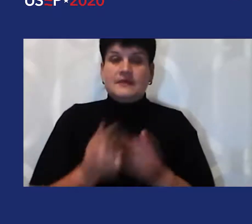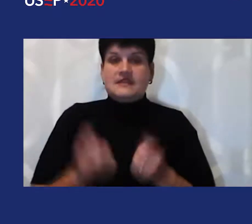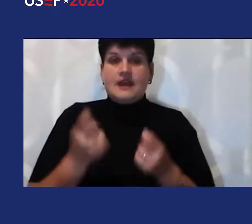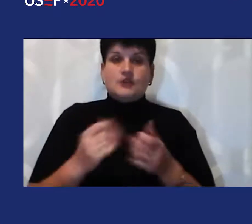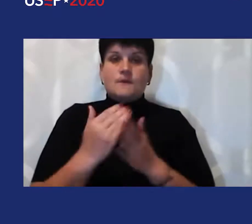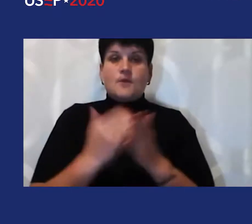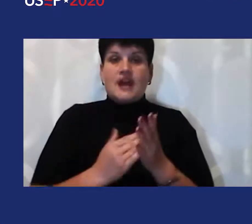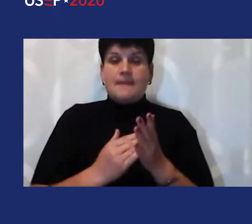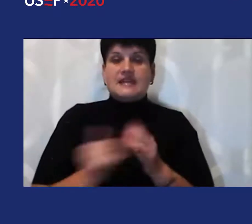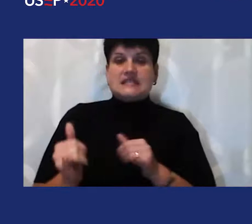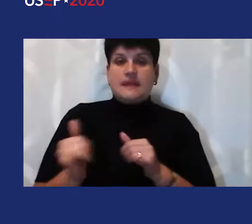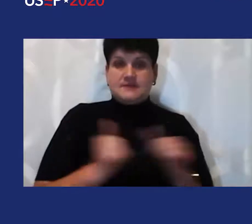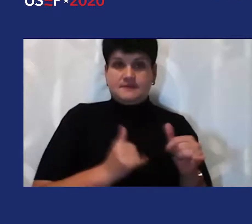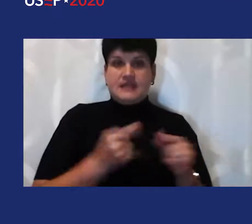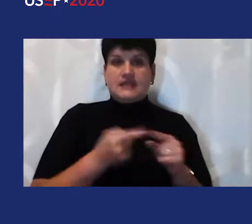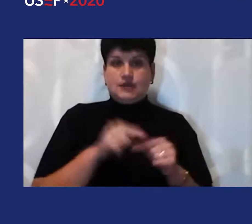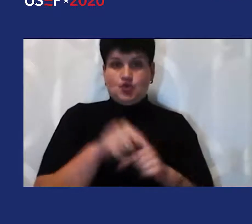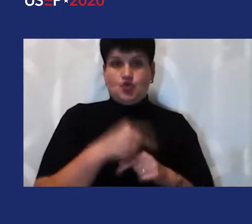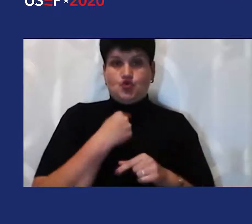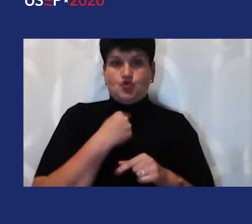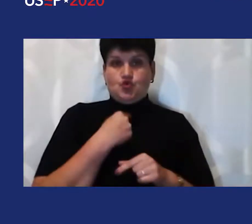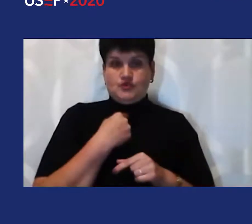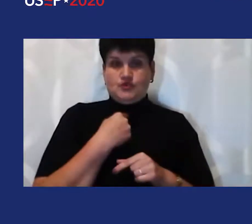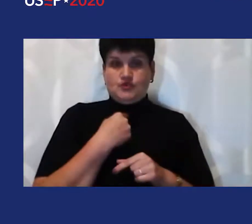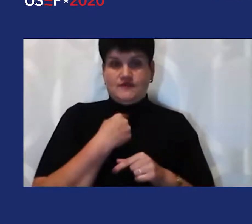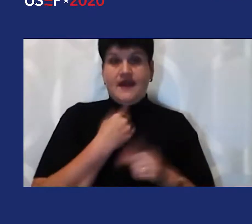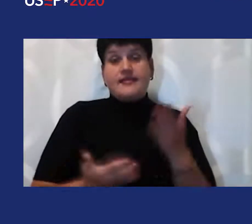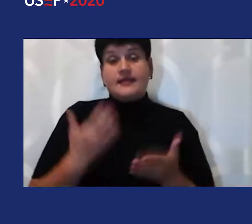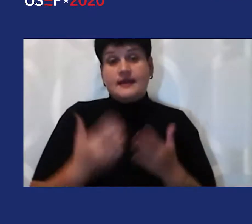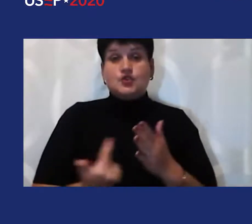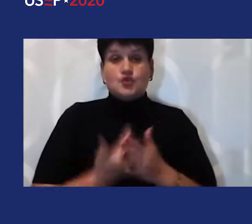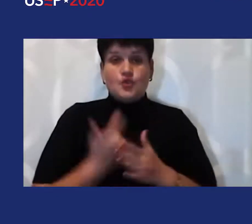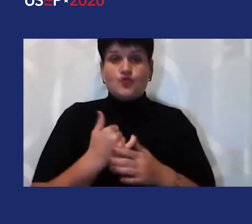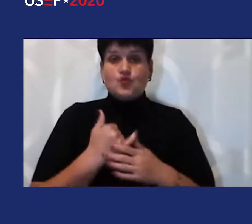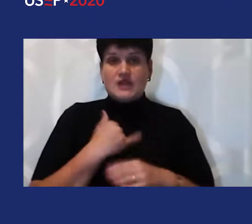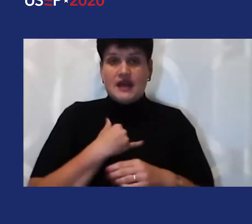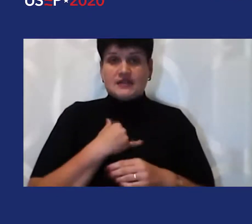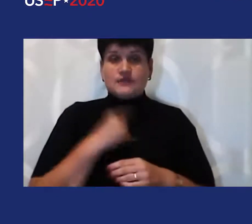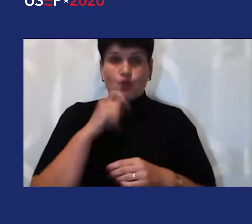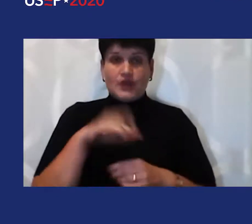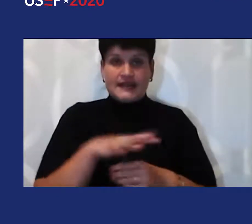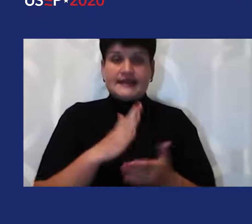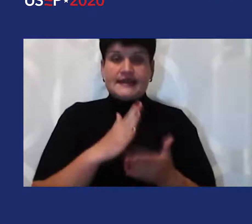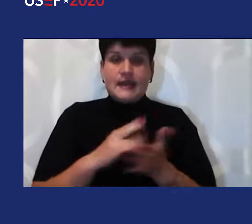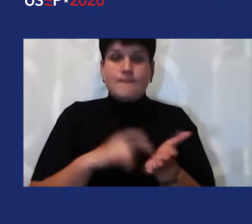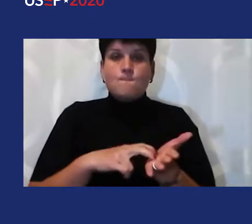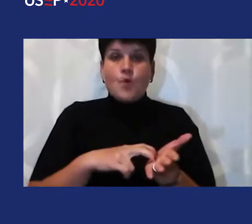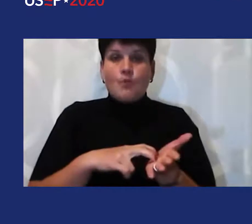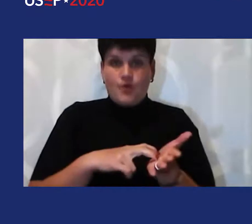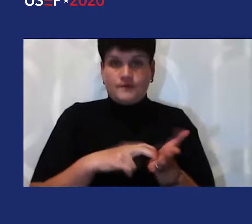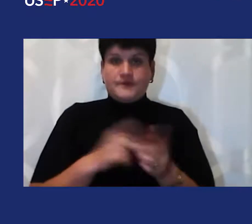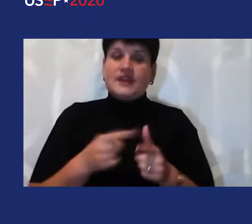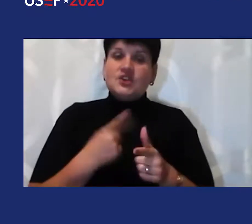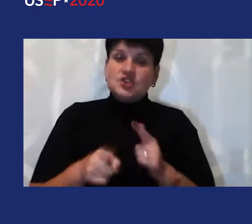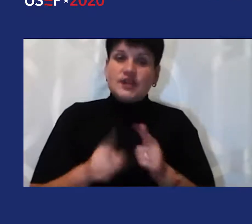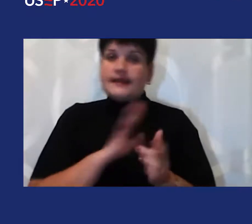owns various gadgets and the software is available, but still in this country, people are afraid that there